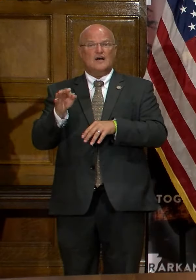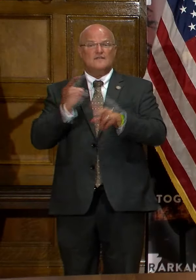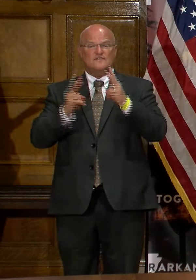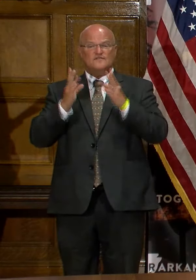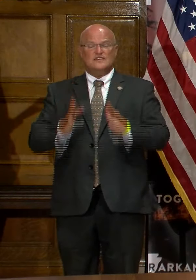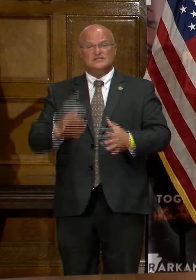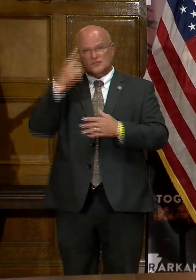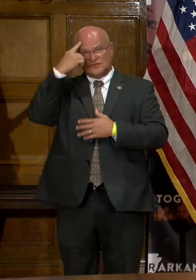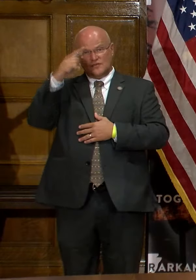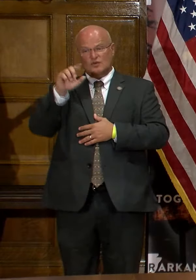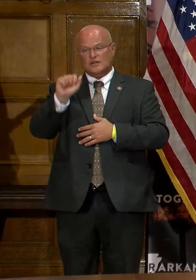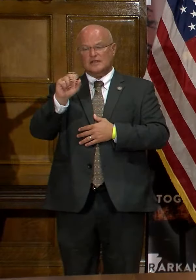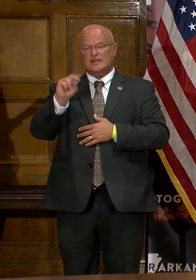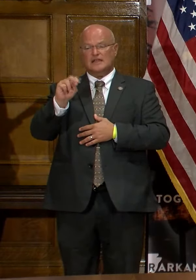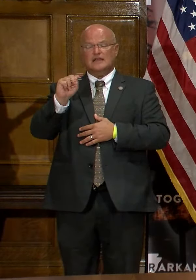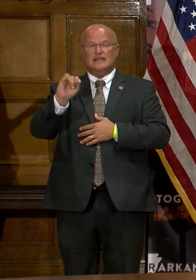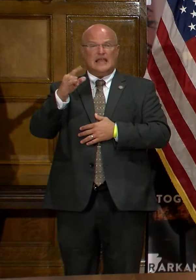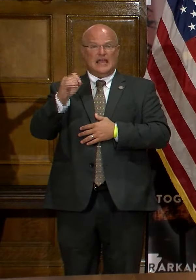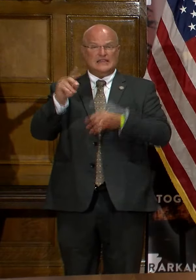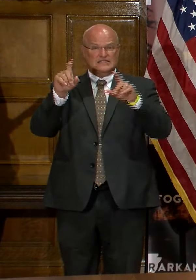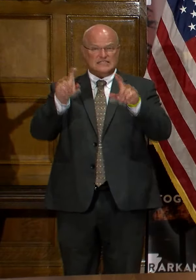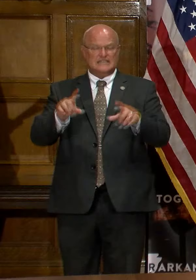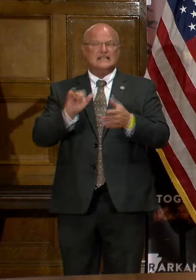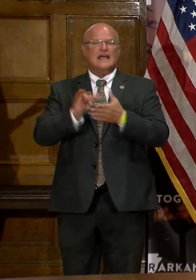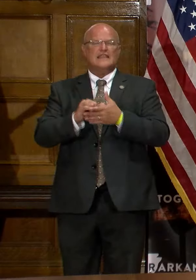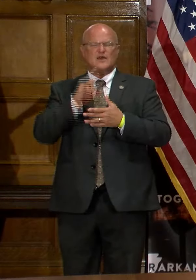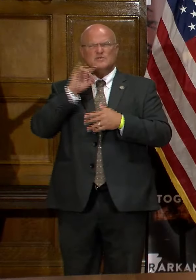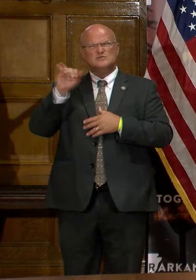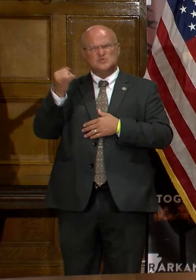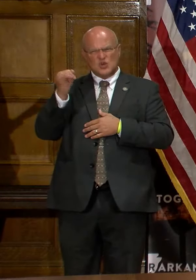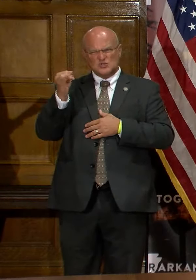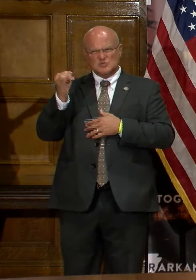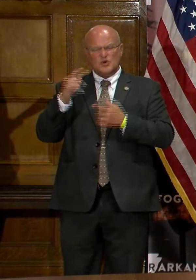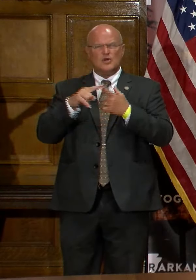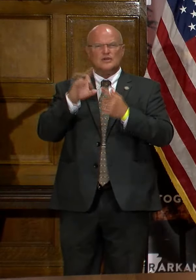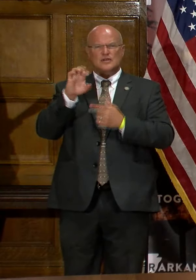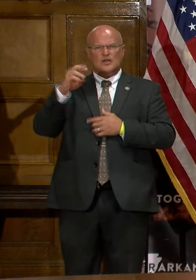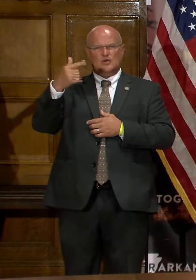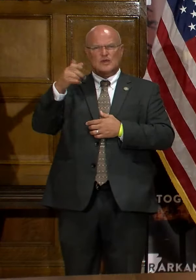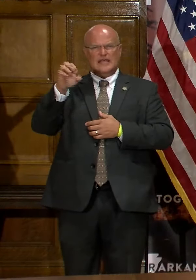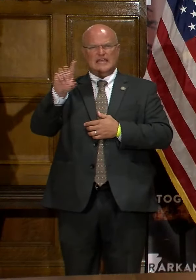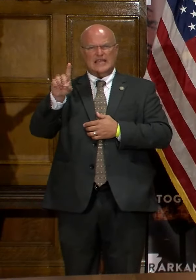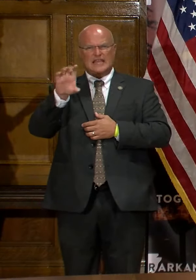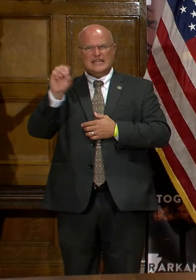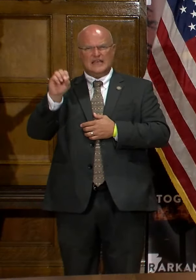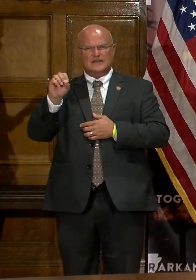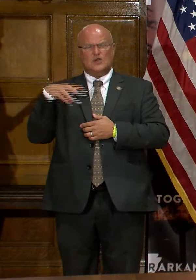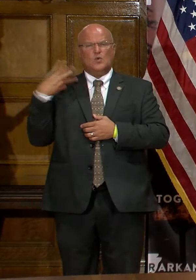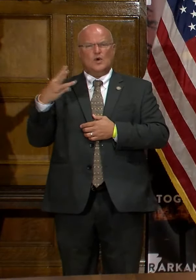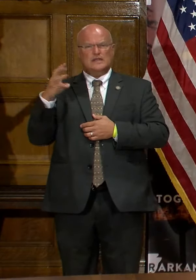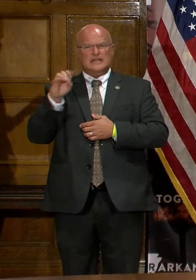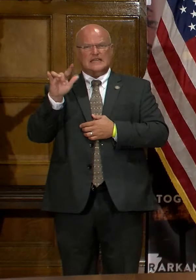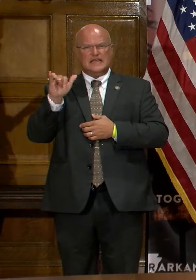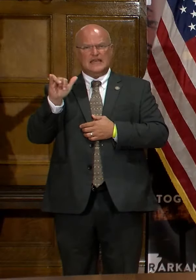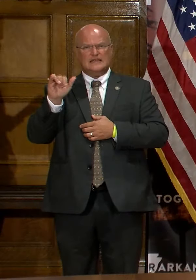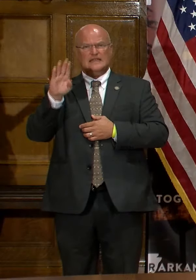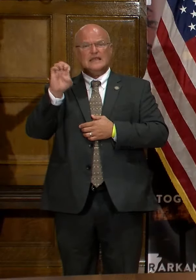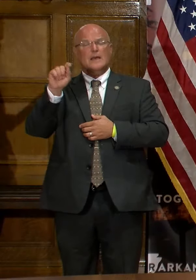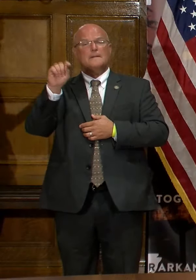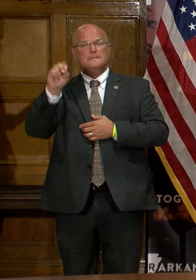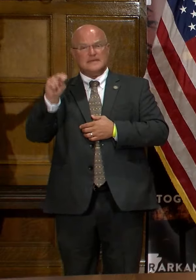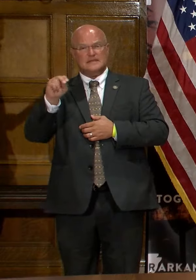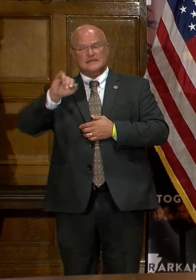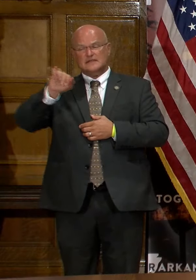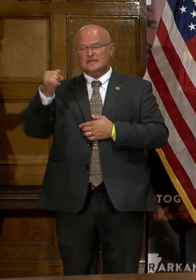visitors for antigen testing, and these would be our units in Jonesboro, so Craighead County, Washington County, Benton County,